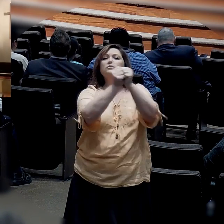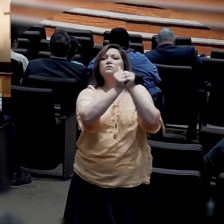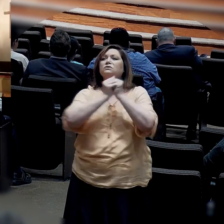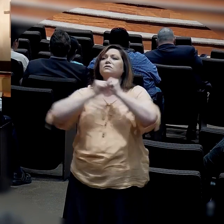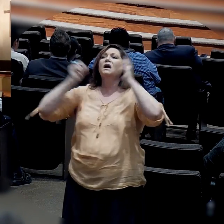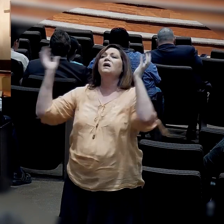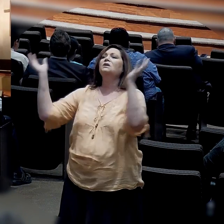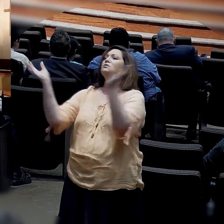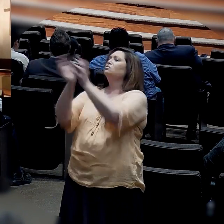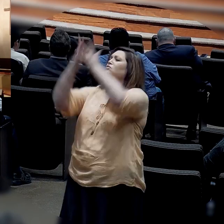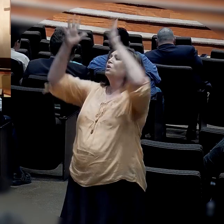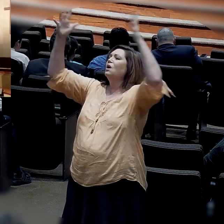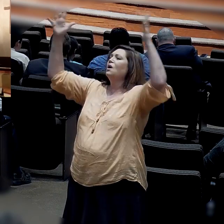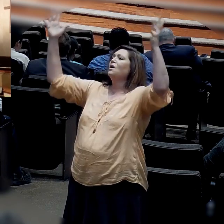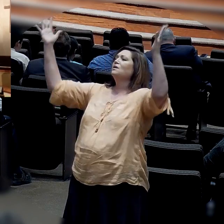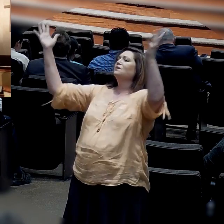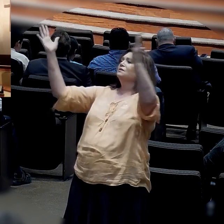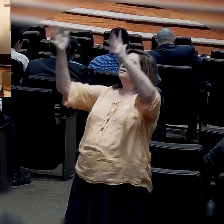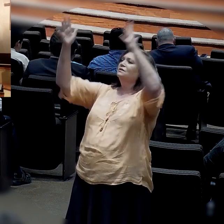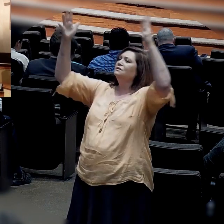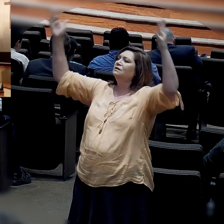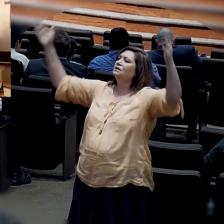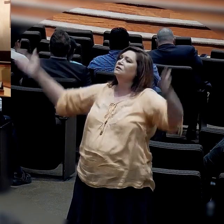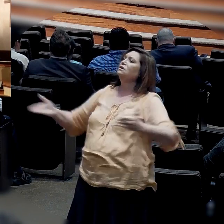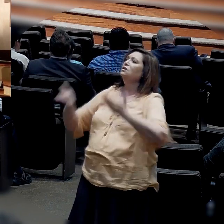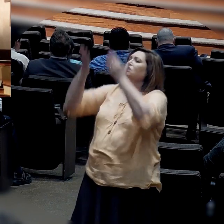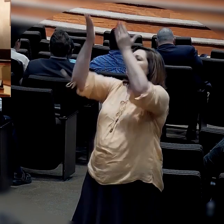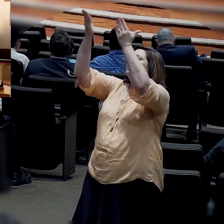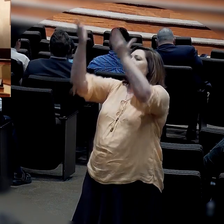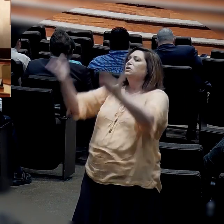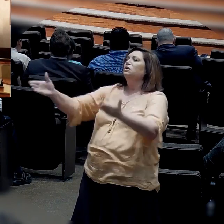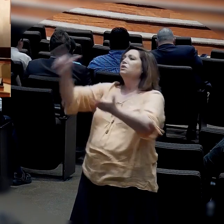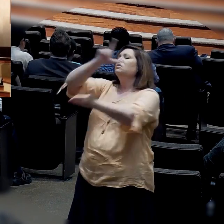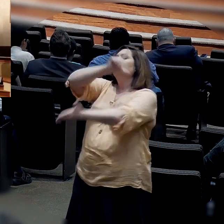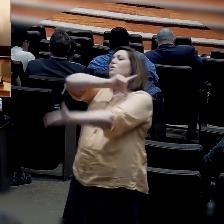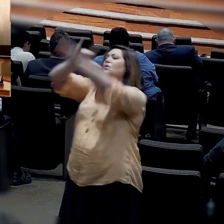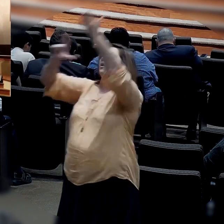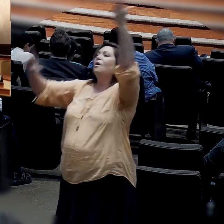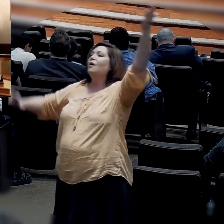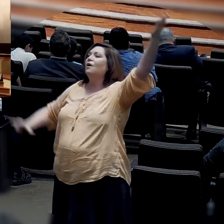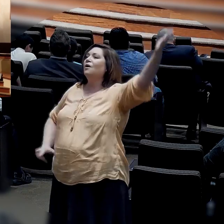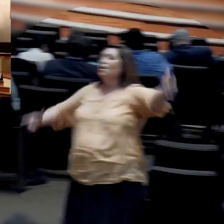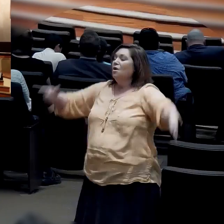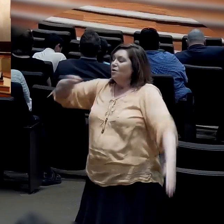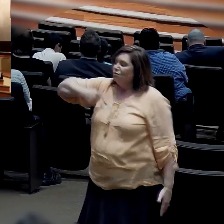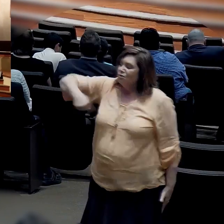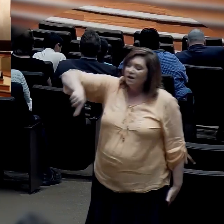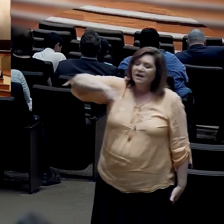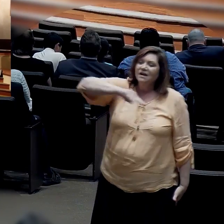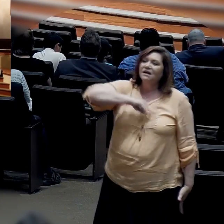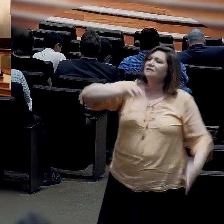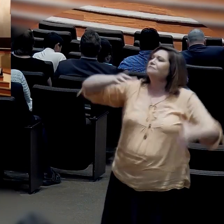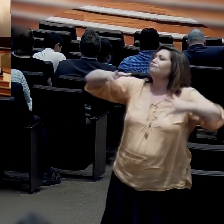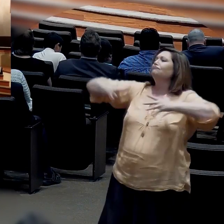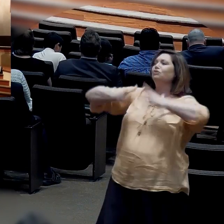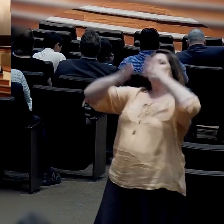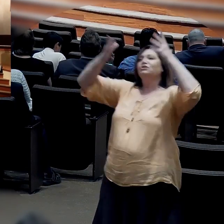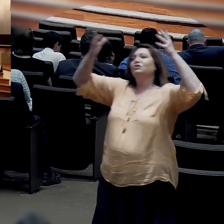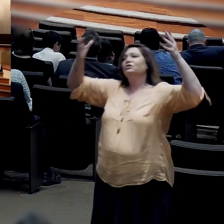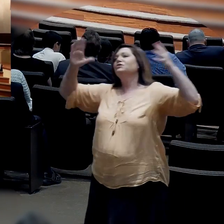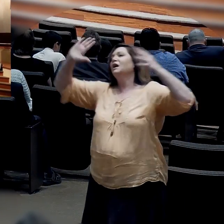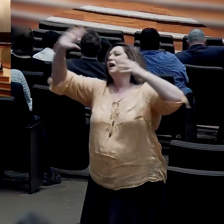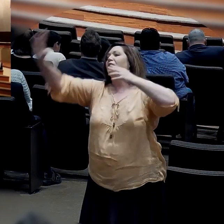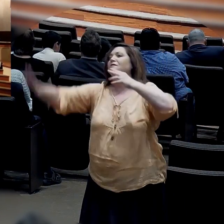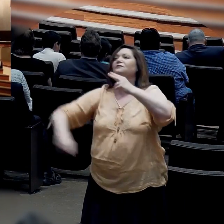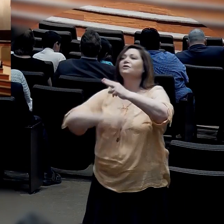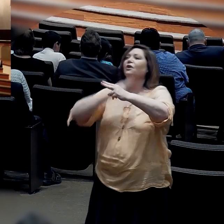out. Lord of all the earth, we shout your name, shout your name, filling up the